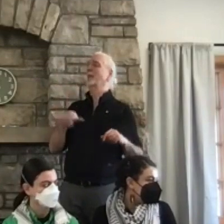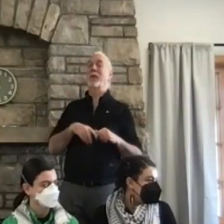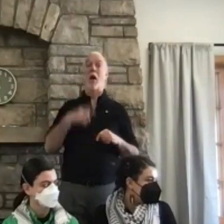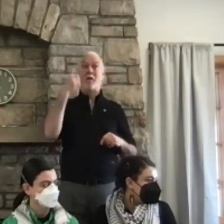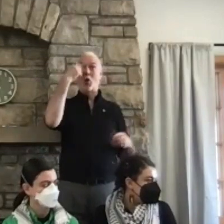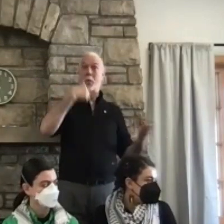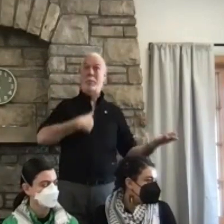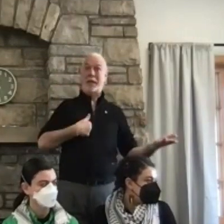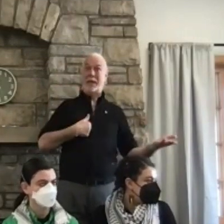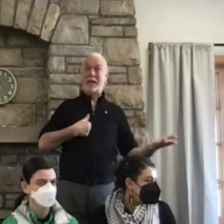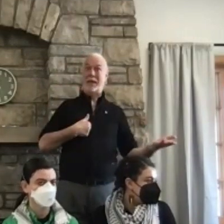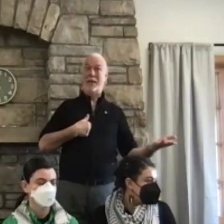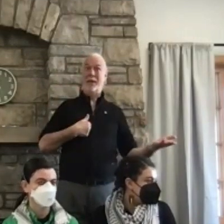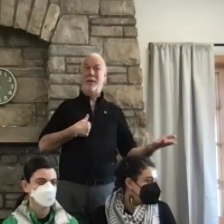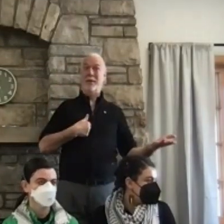For me,